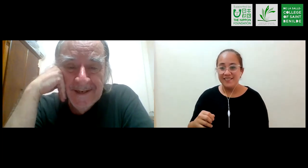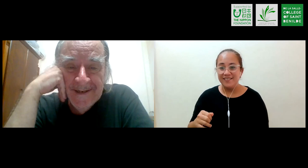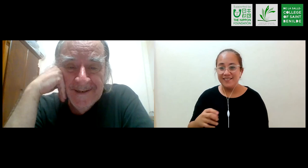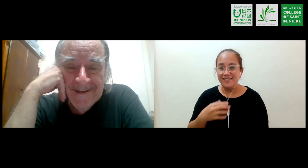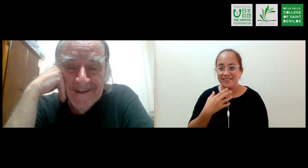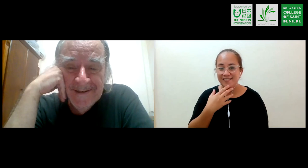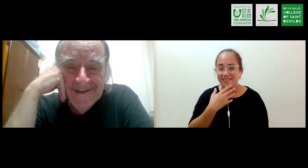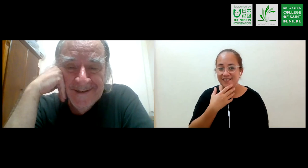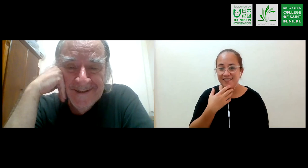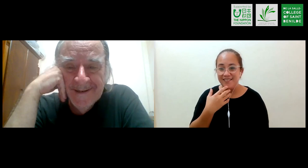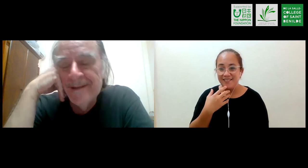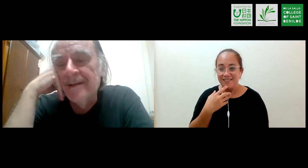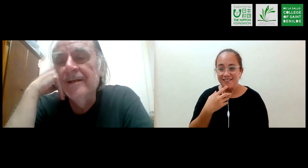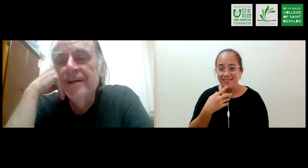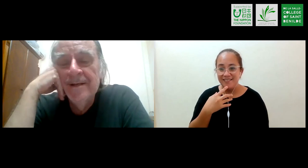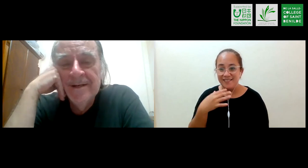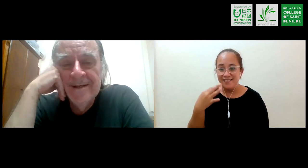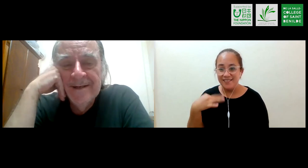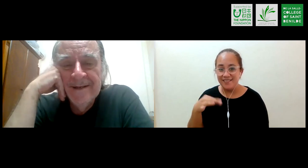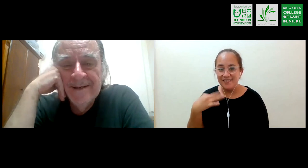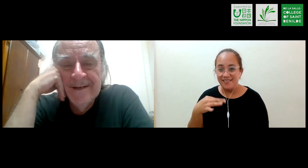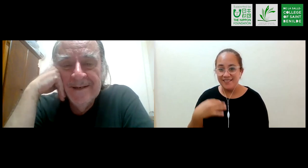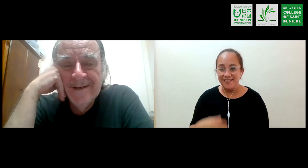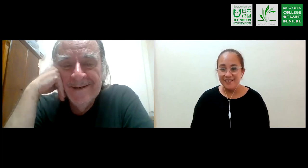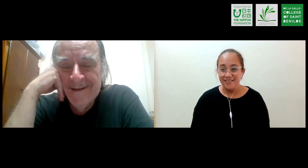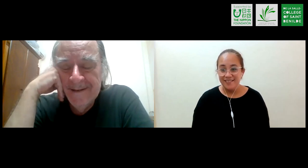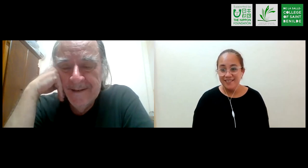Mang? Are you okay with Tuesday?